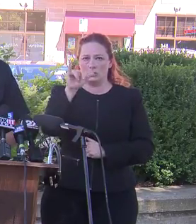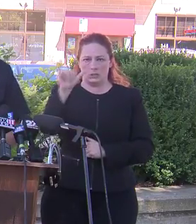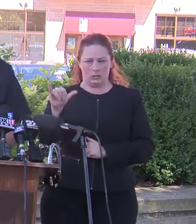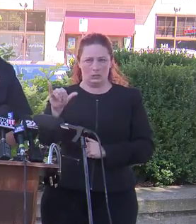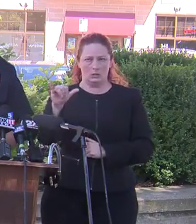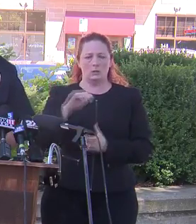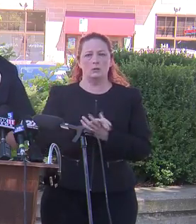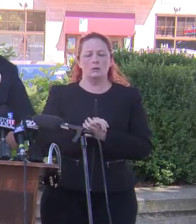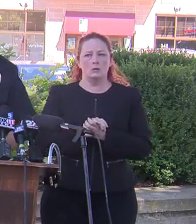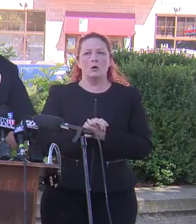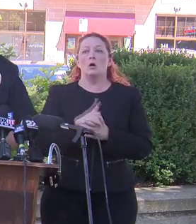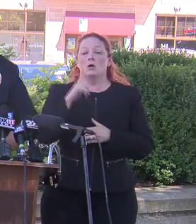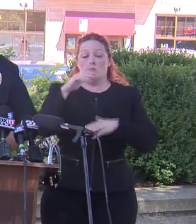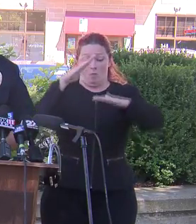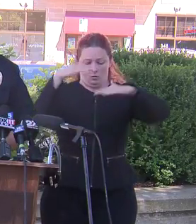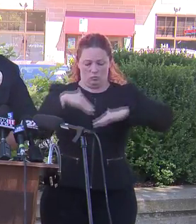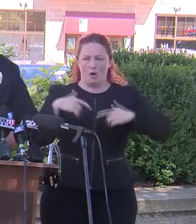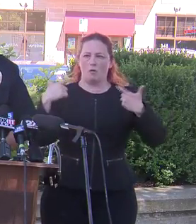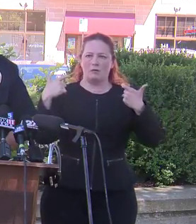be in very good condition.